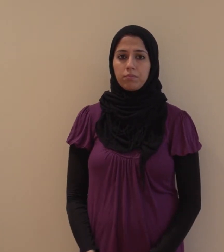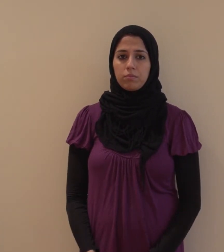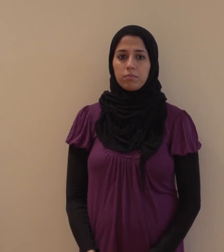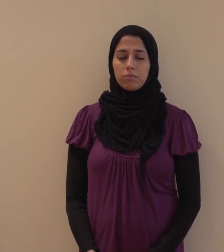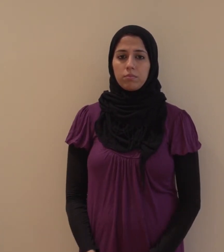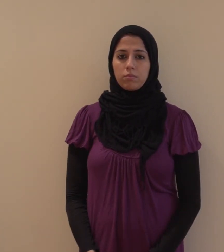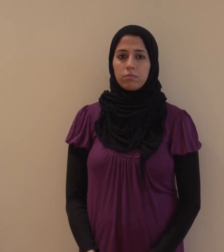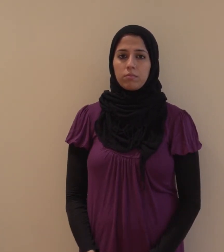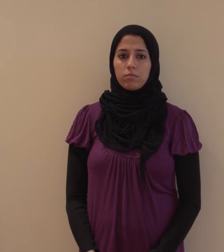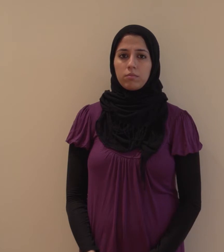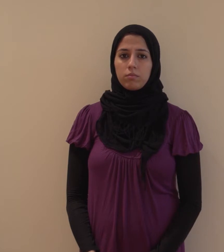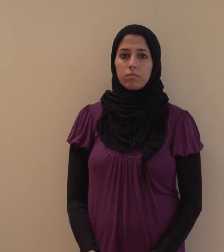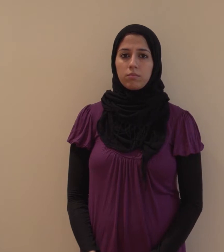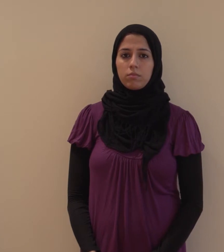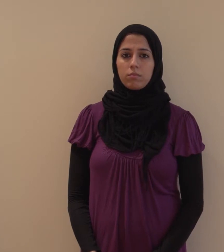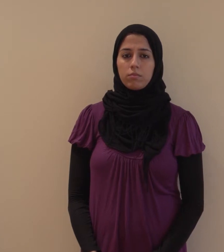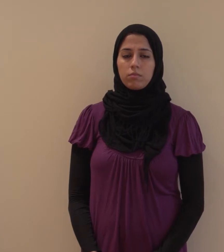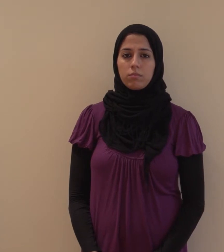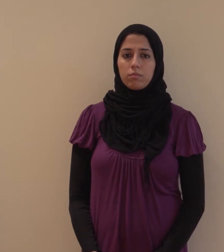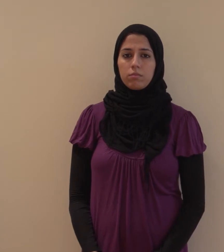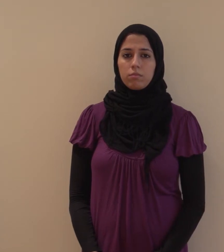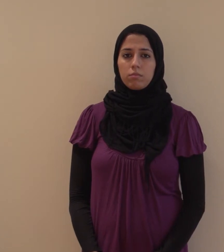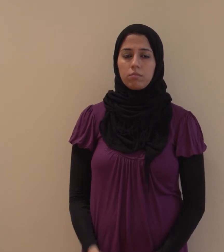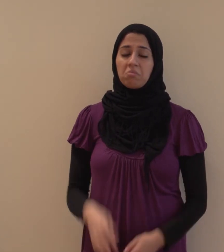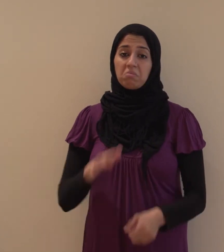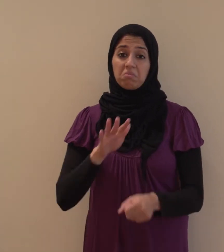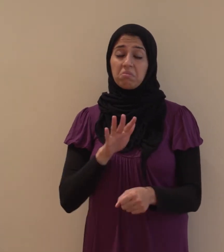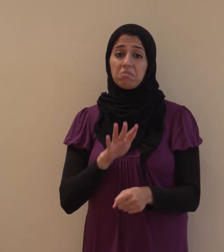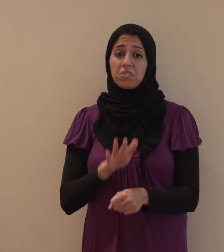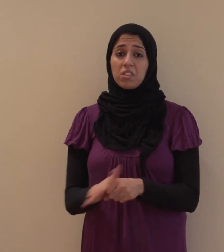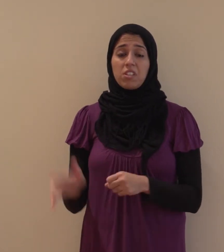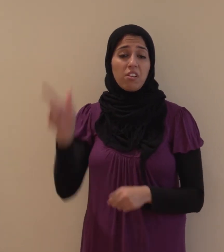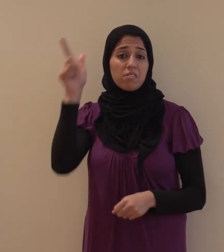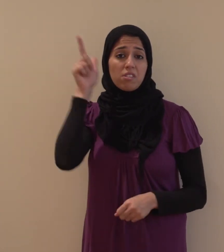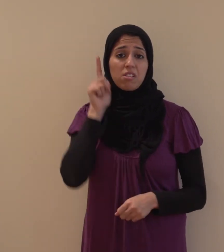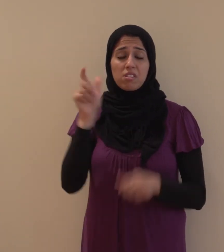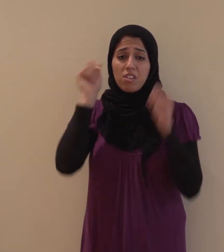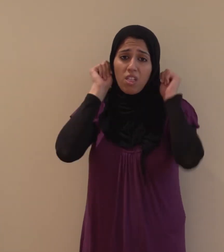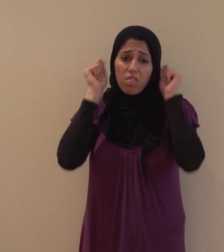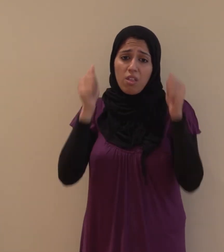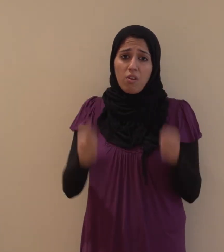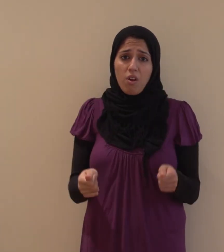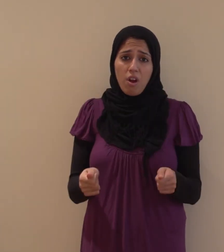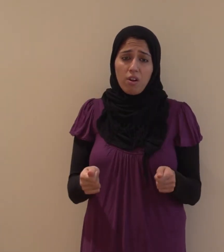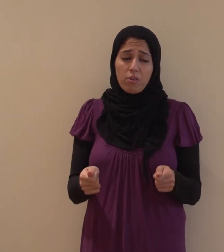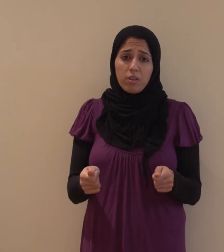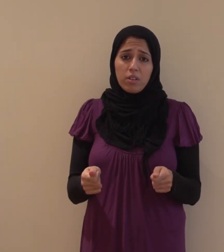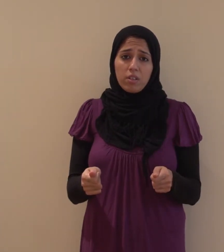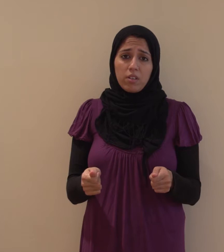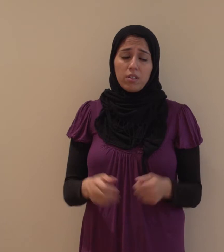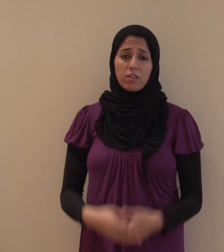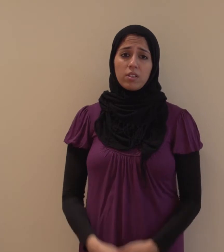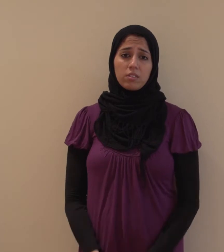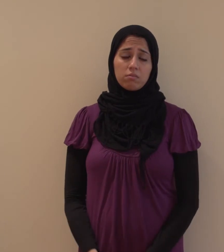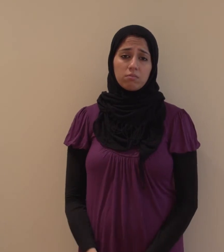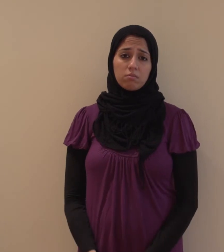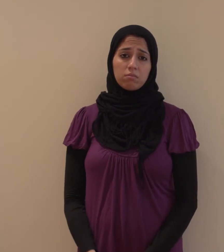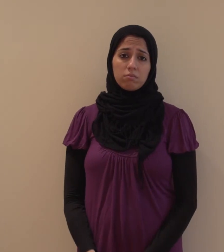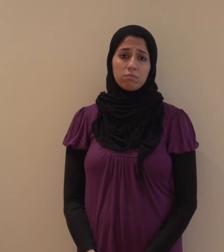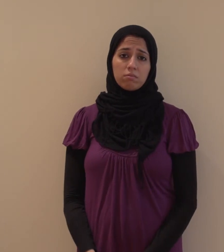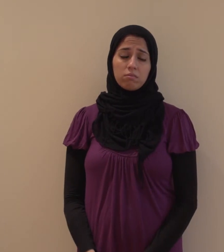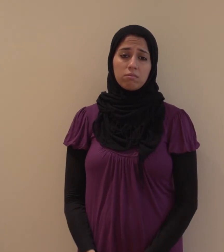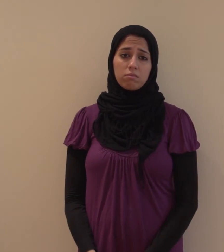Taraweeh prayer and that's it? Is it enough that you finish one Quran in the holy month, in the whole month of